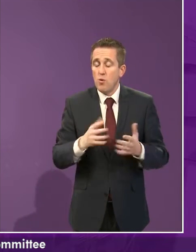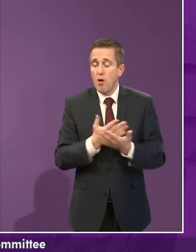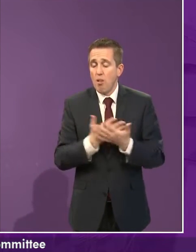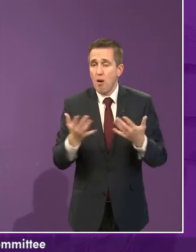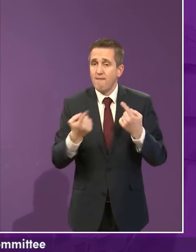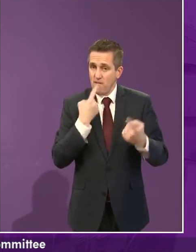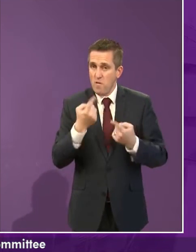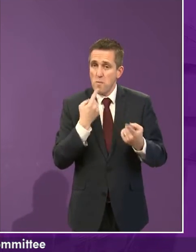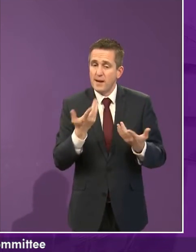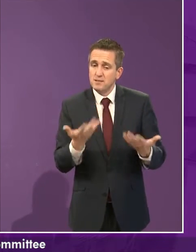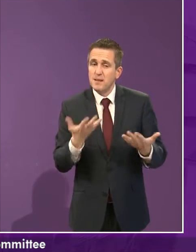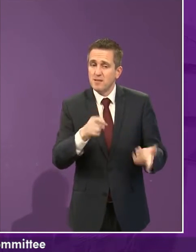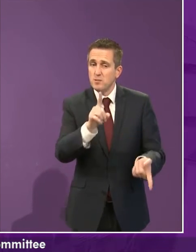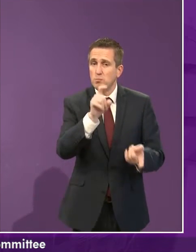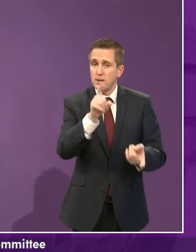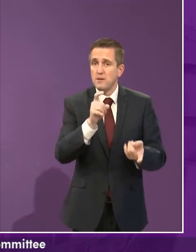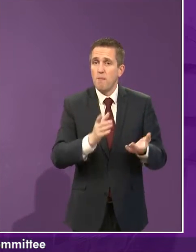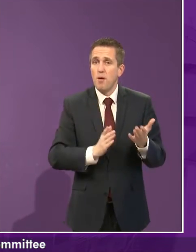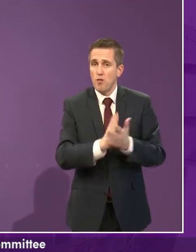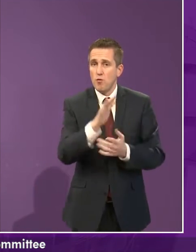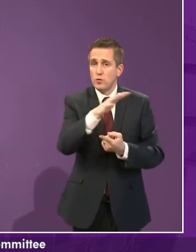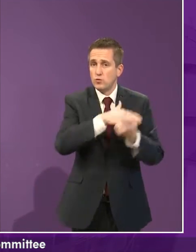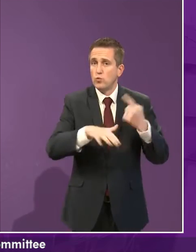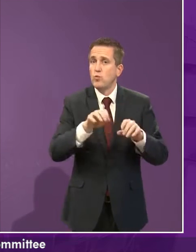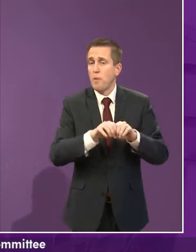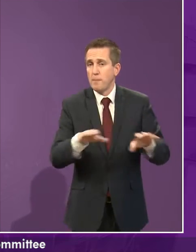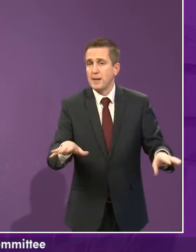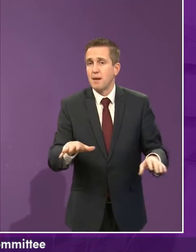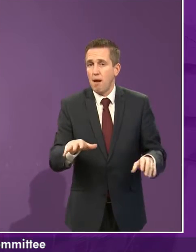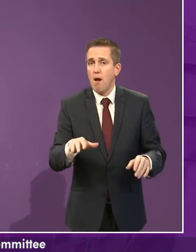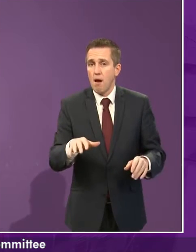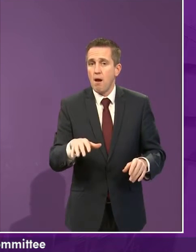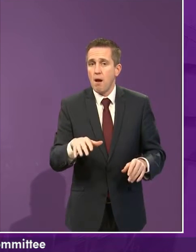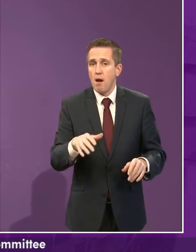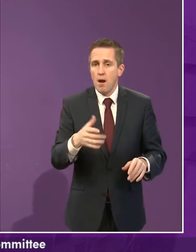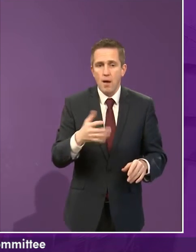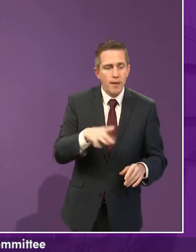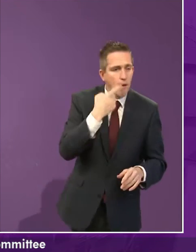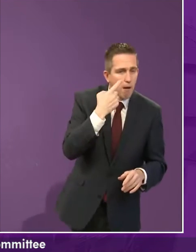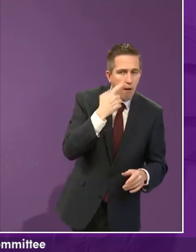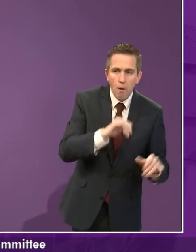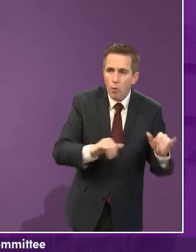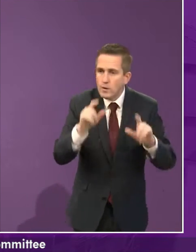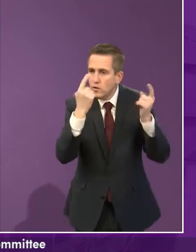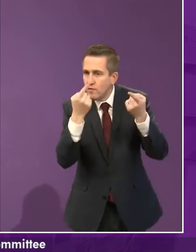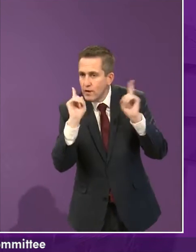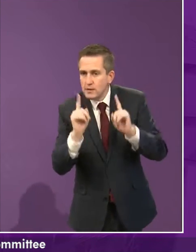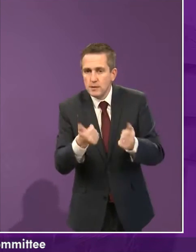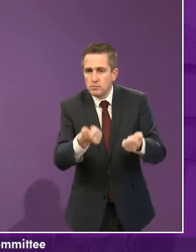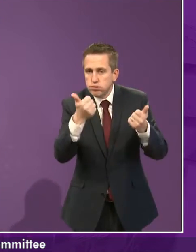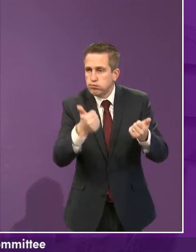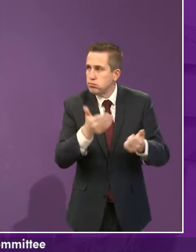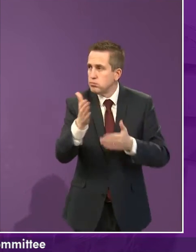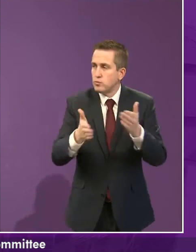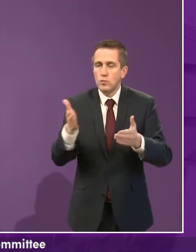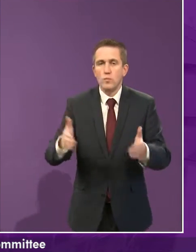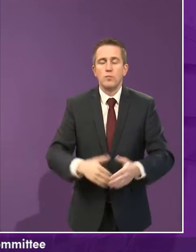of information, or certainly anecdotally, that'd be where a lot of information for students is kind of bandied about, if you like.